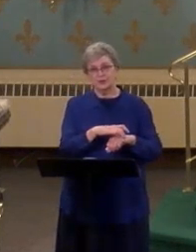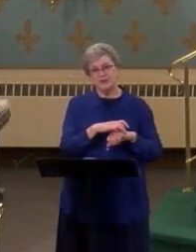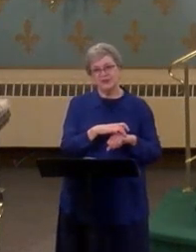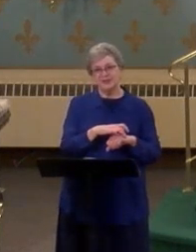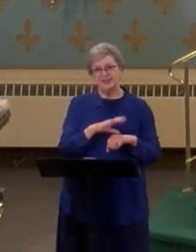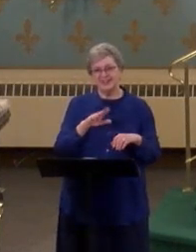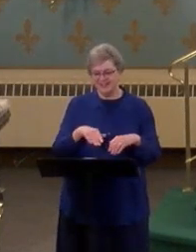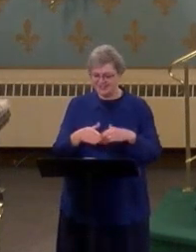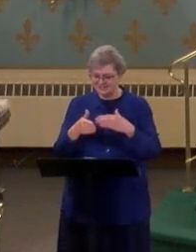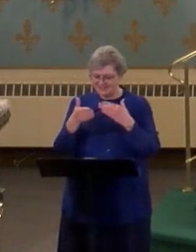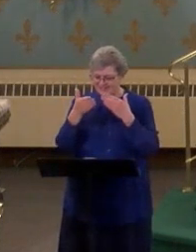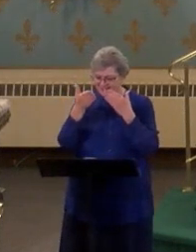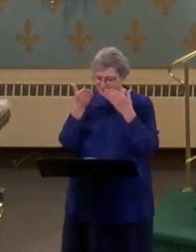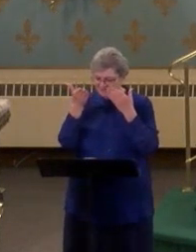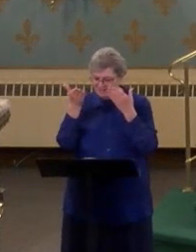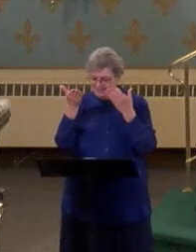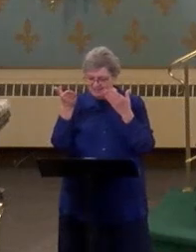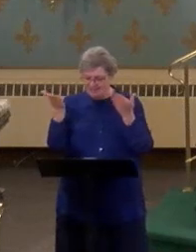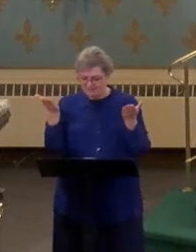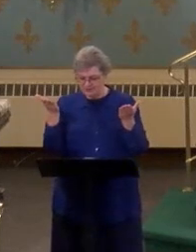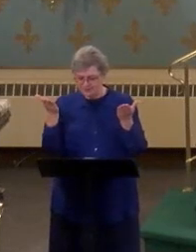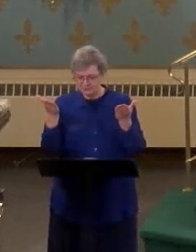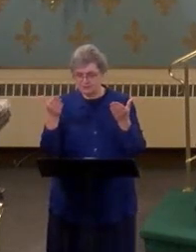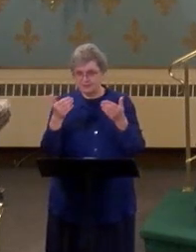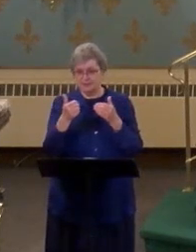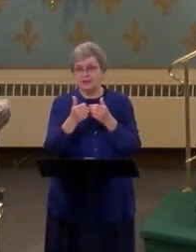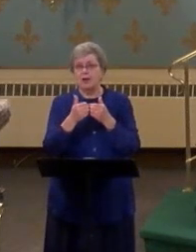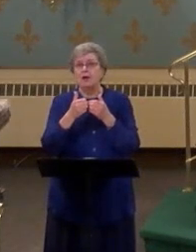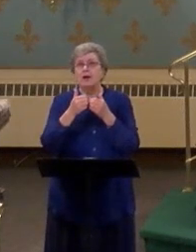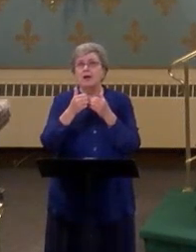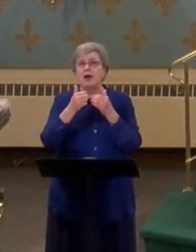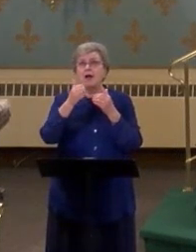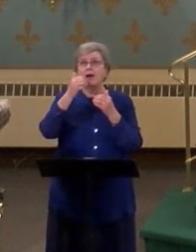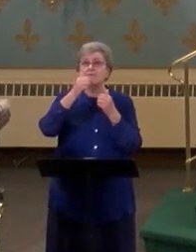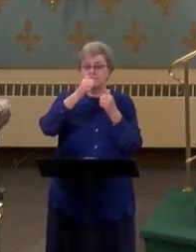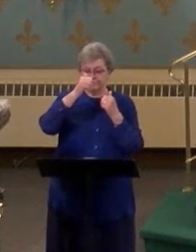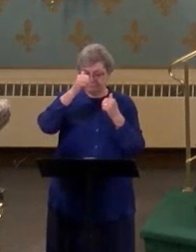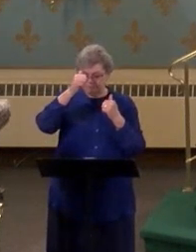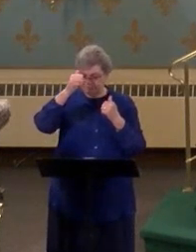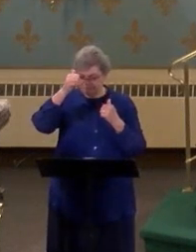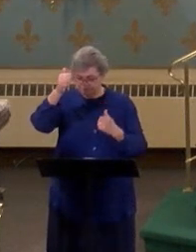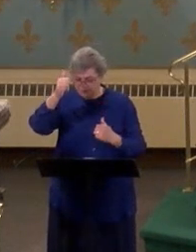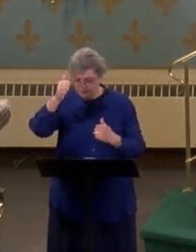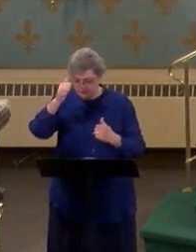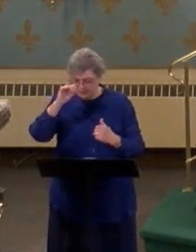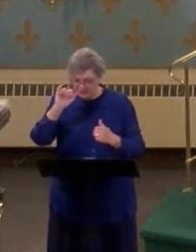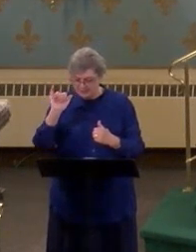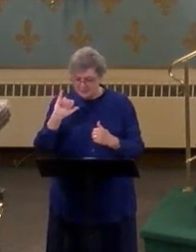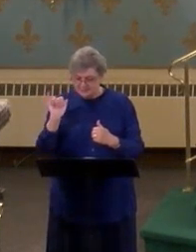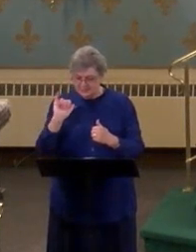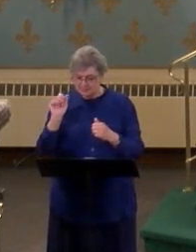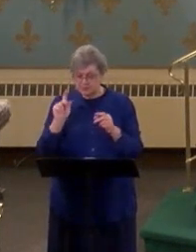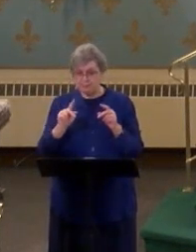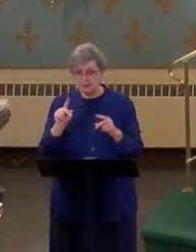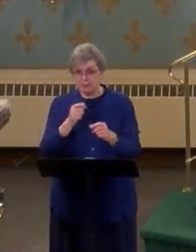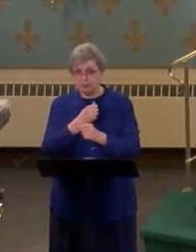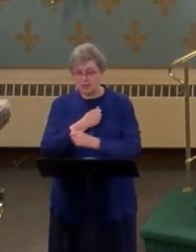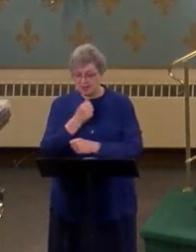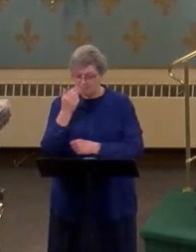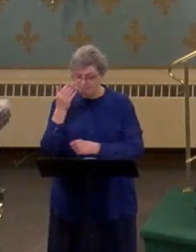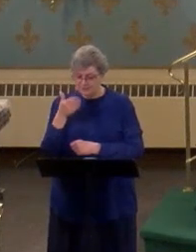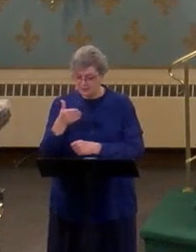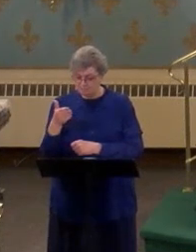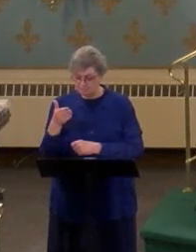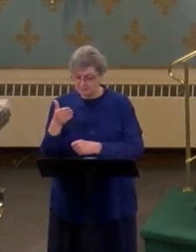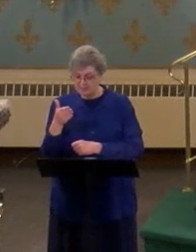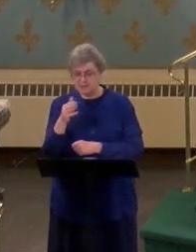For as the heavens are high above the earth, so surpassing is his kindness toward those who fear